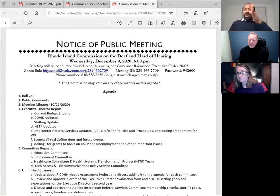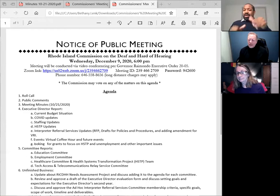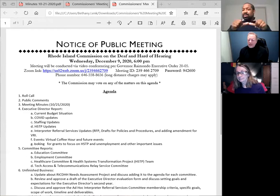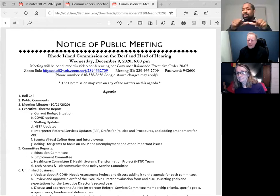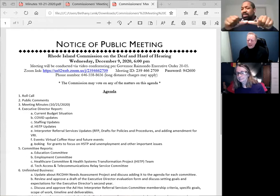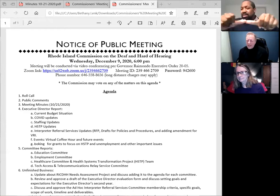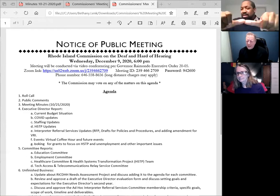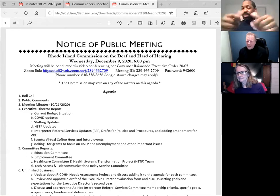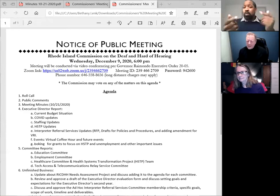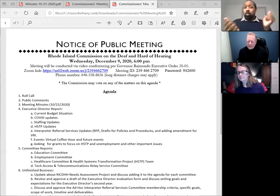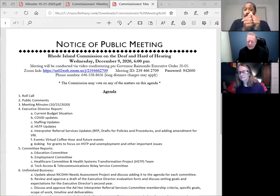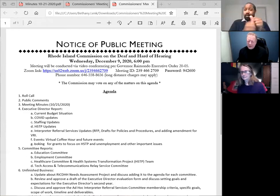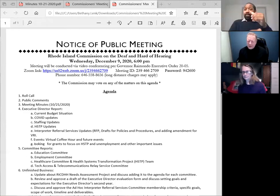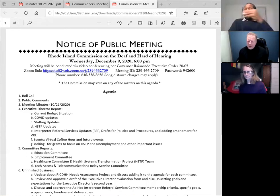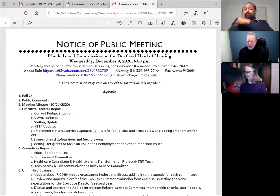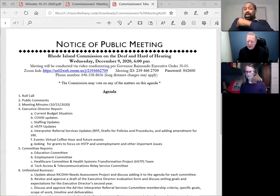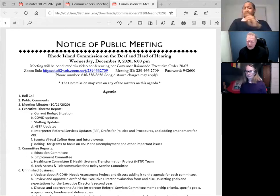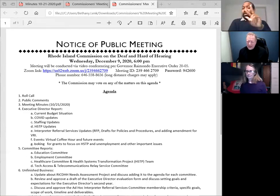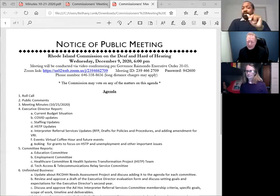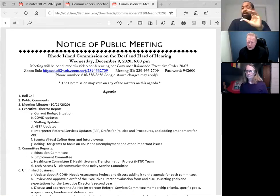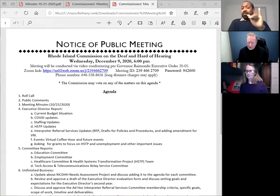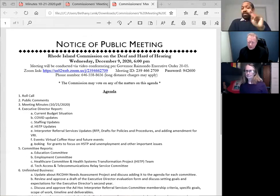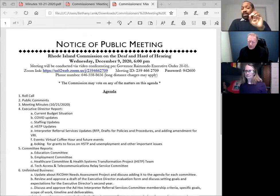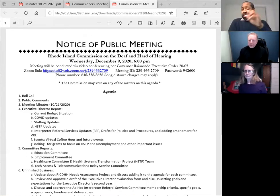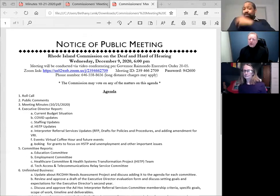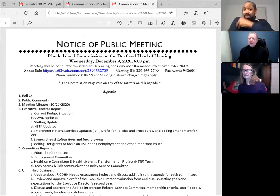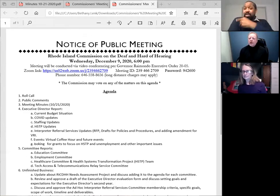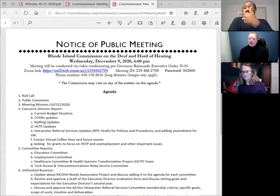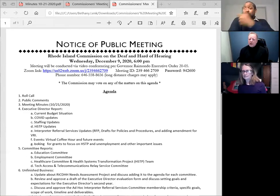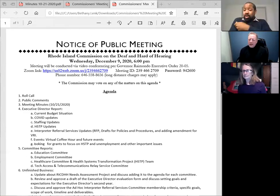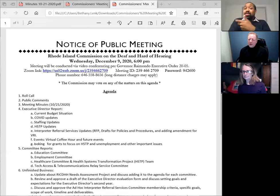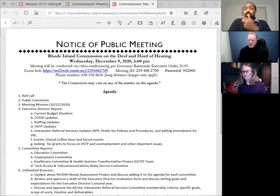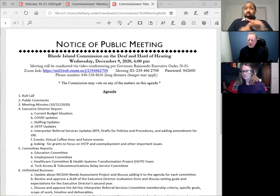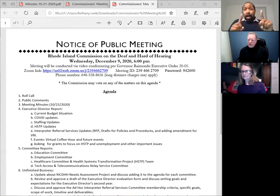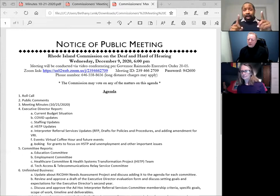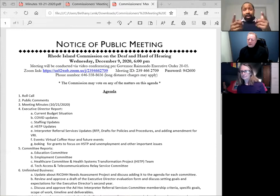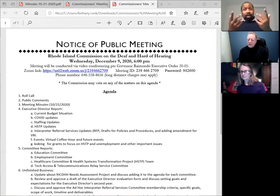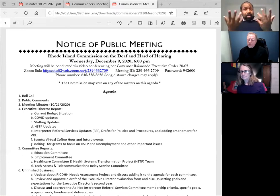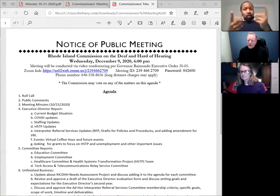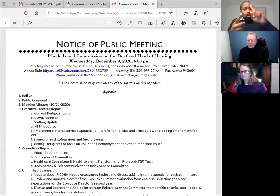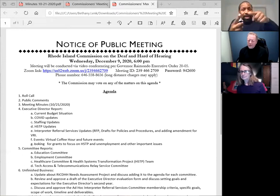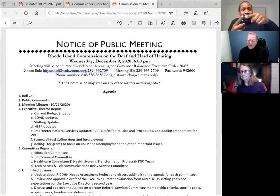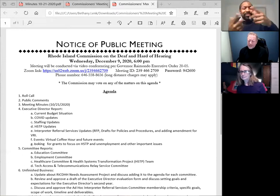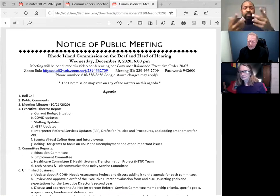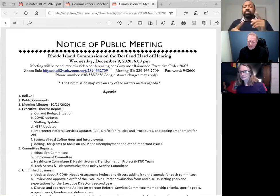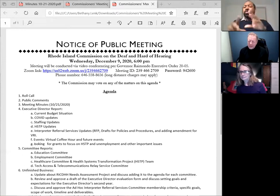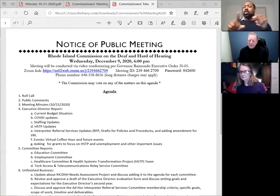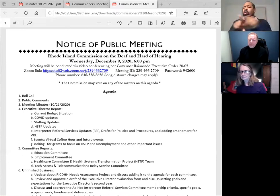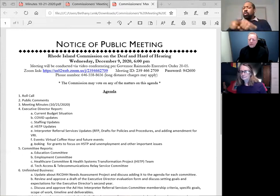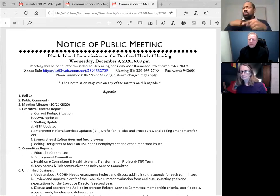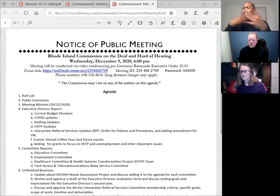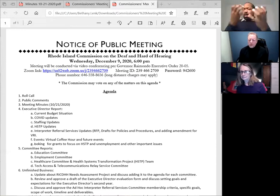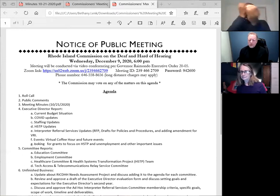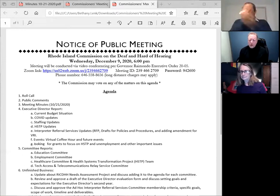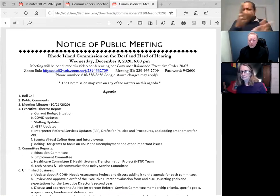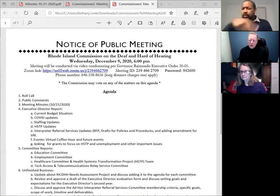doesn't look like the pandemic is going to, go away anytime soon. Okay. It also is, we're waiting for the vaccine to come,